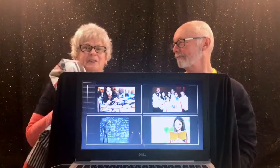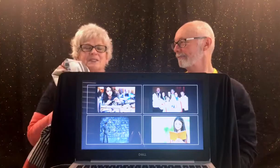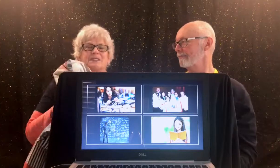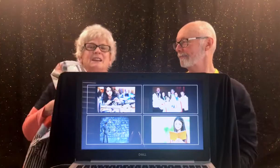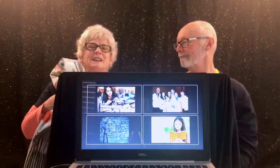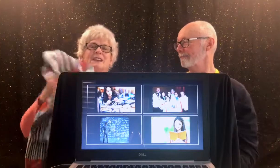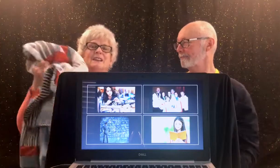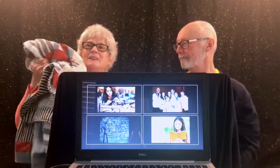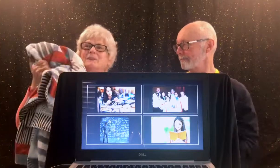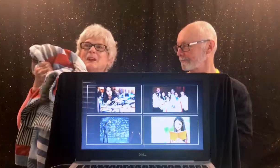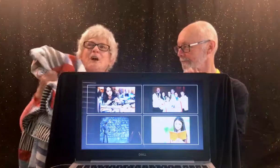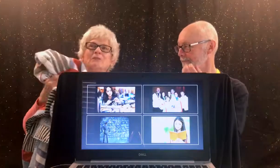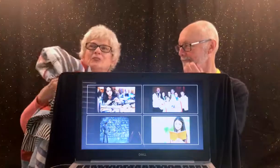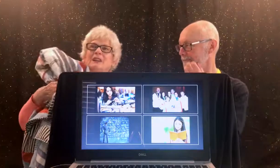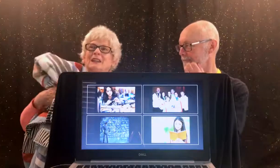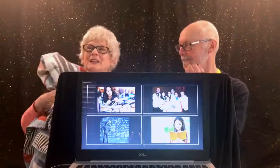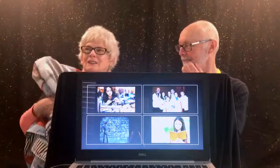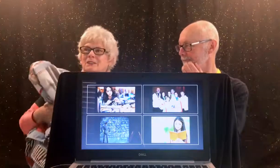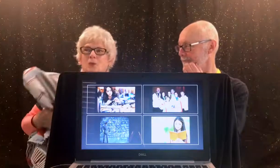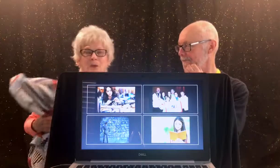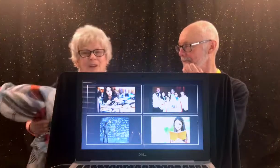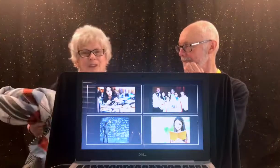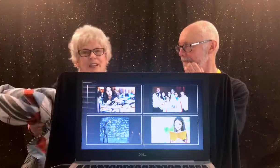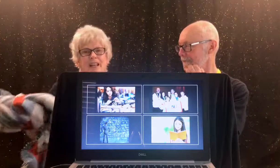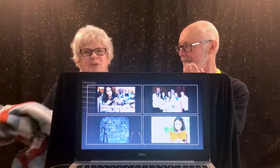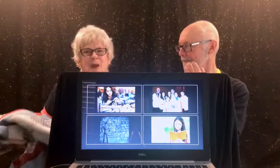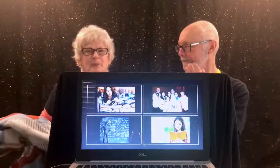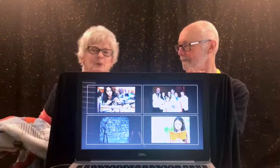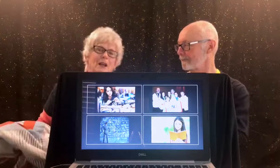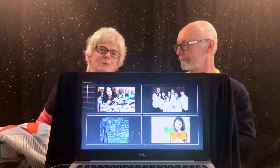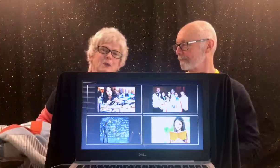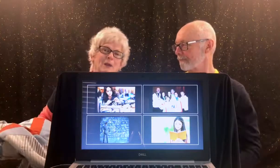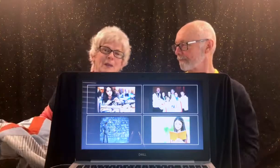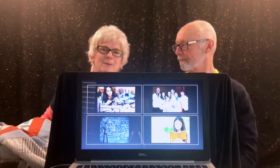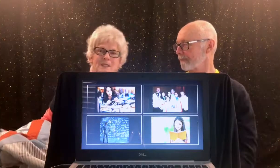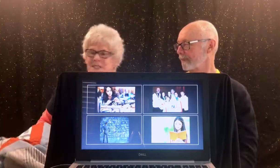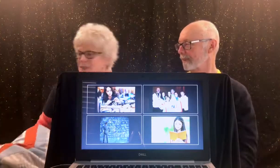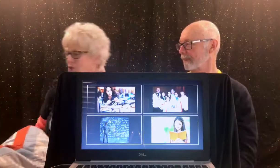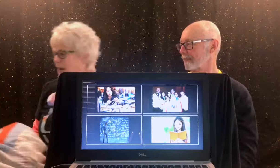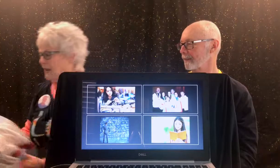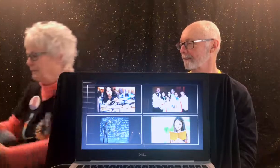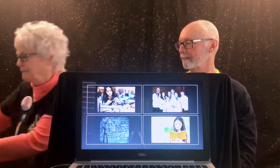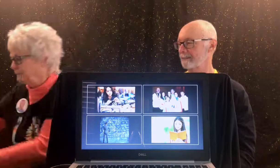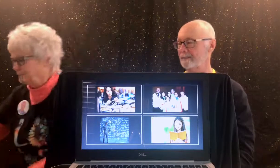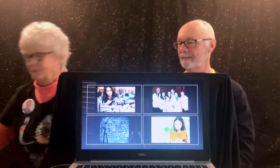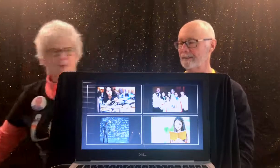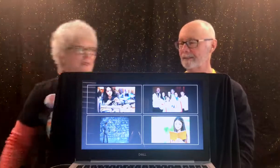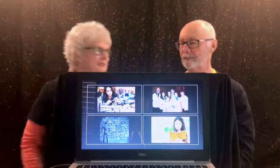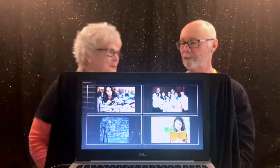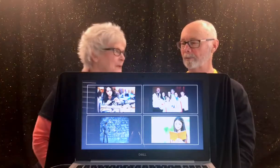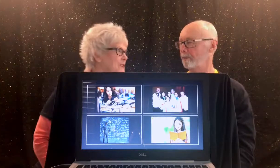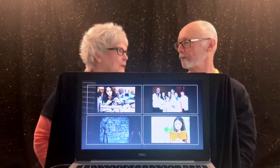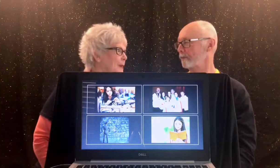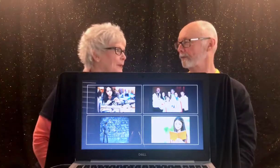this comforting quilt that I can wrap around me when I'm missing Jay. Sometimes I wrap up